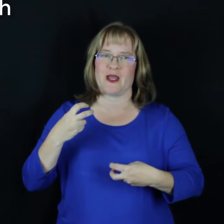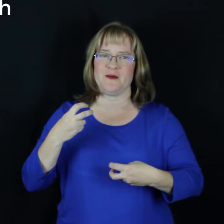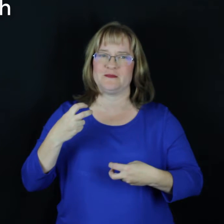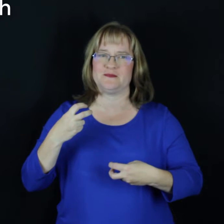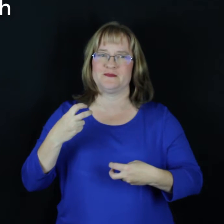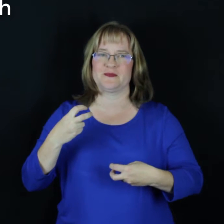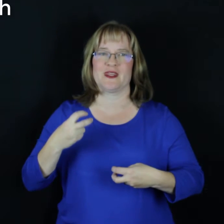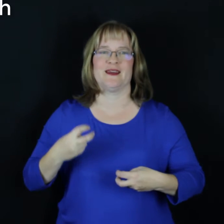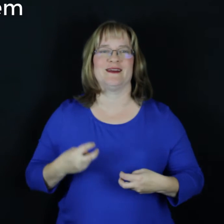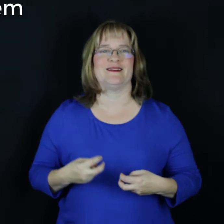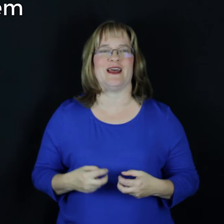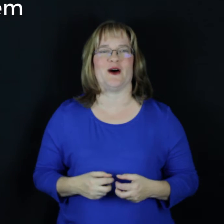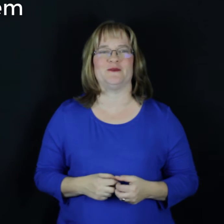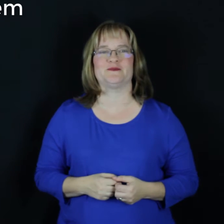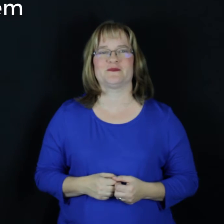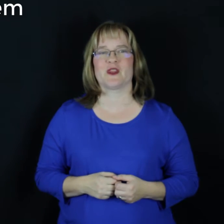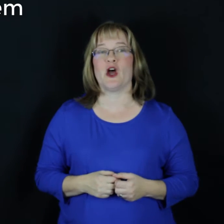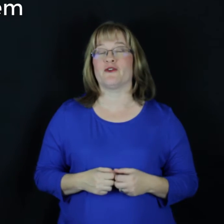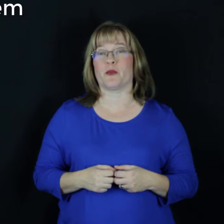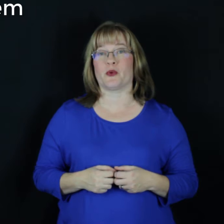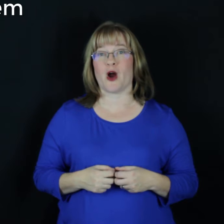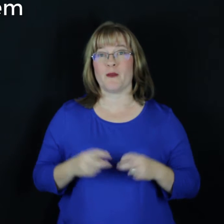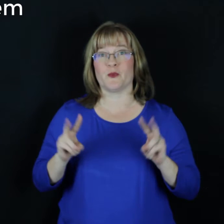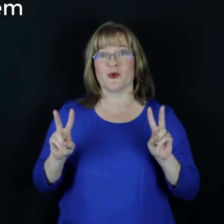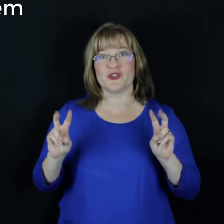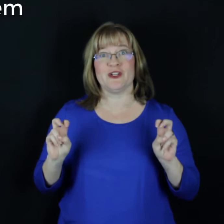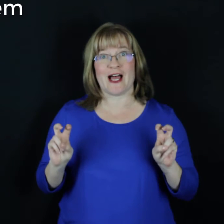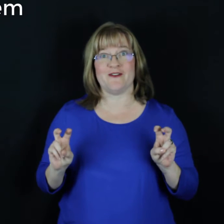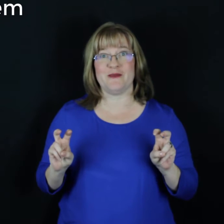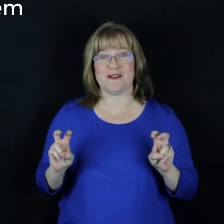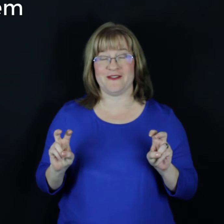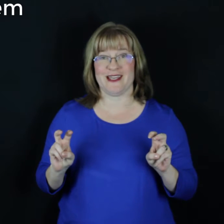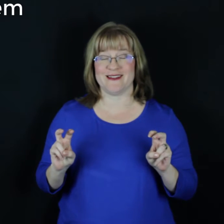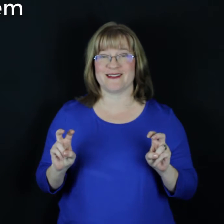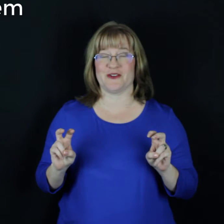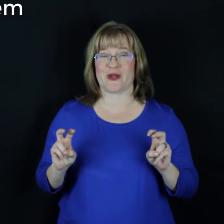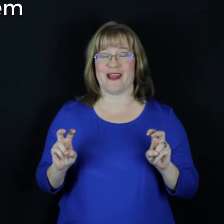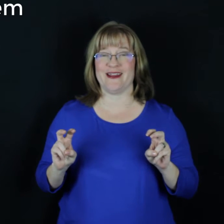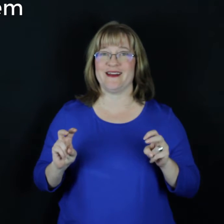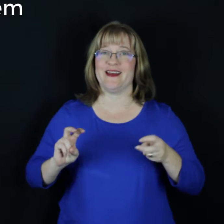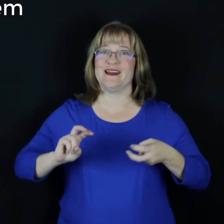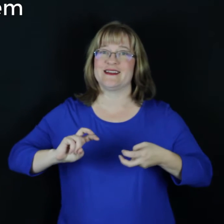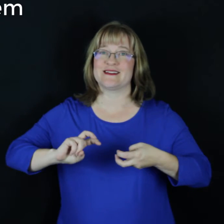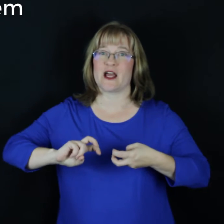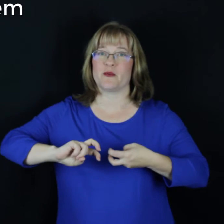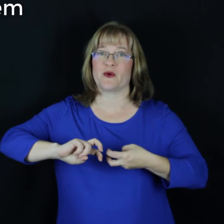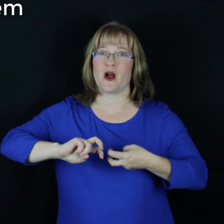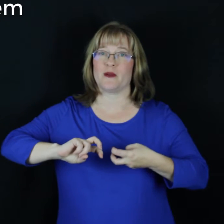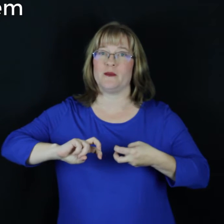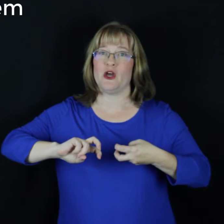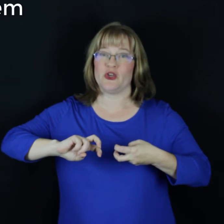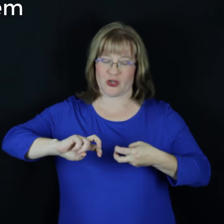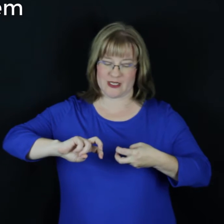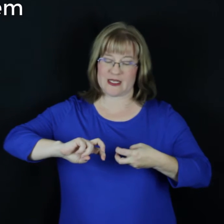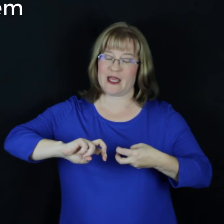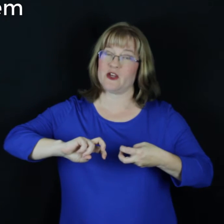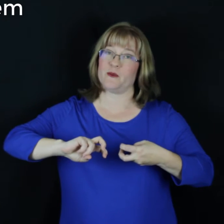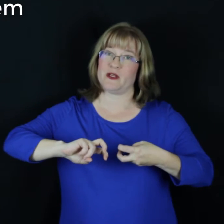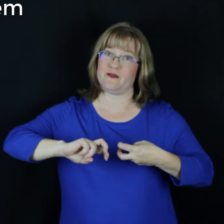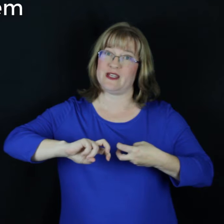Okay? Now, for problem, we still have bent V's. Okay? To sign problem, you're going to take your bent V's